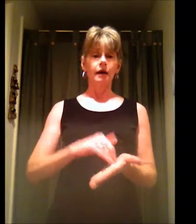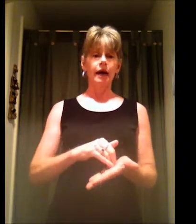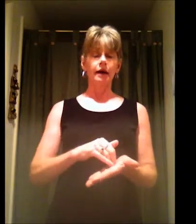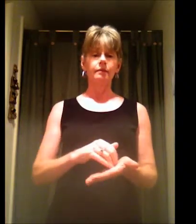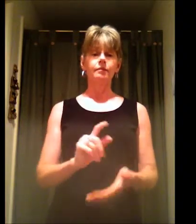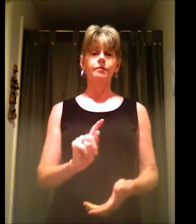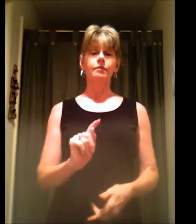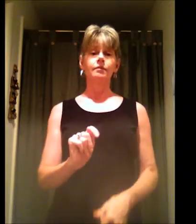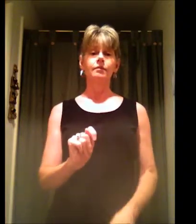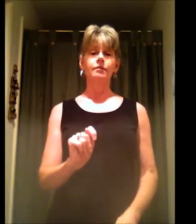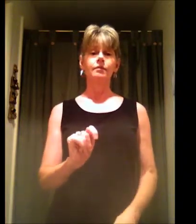Again.